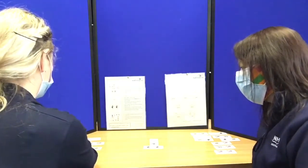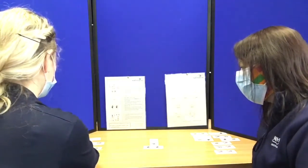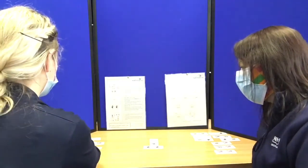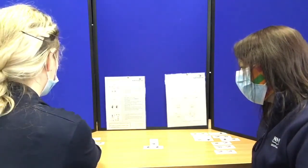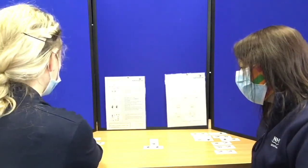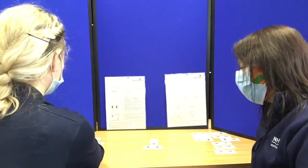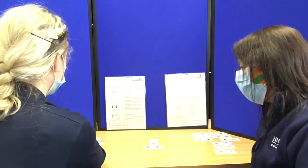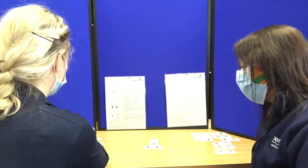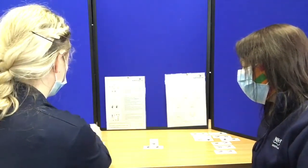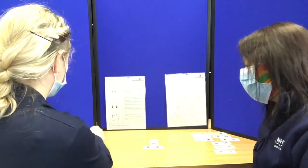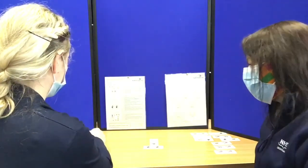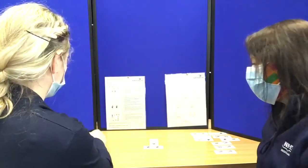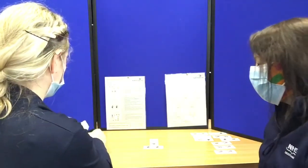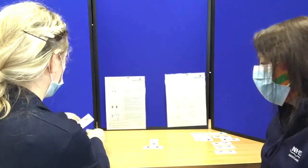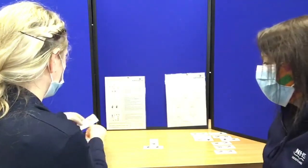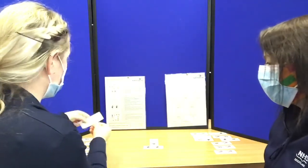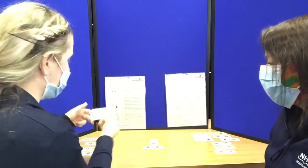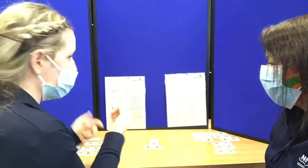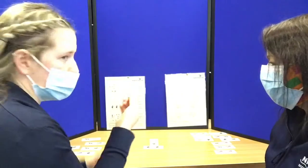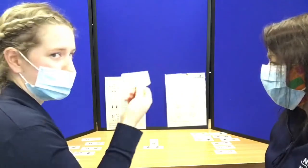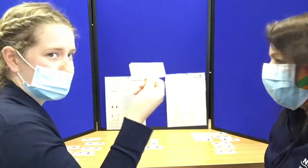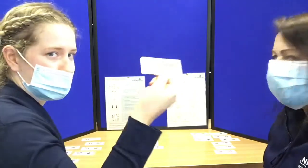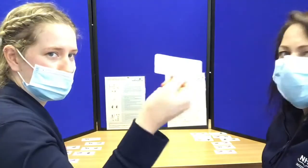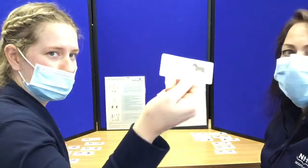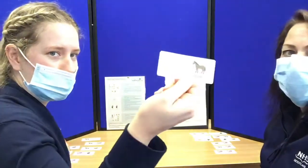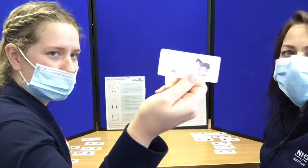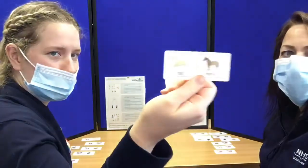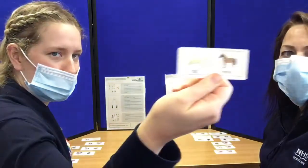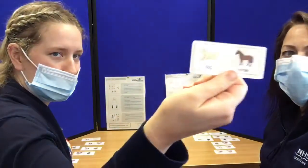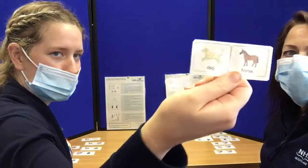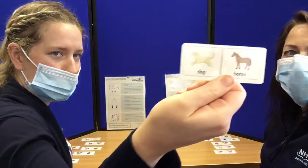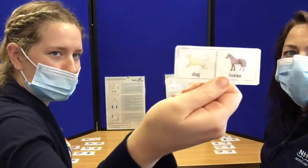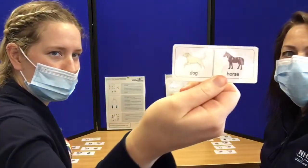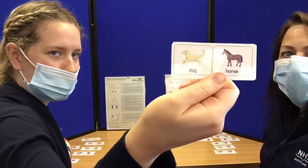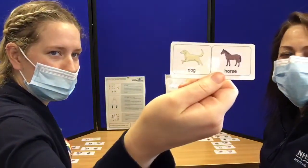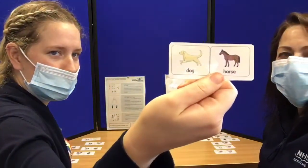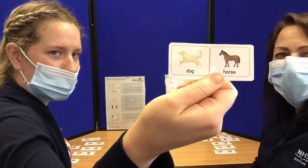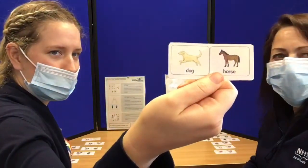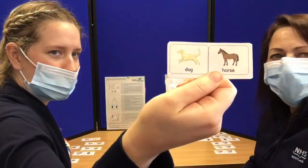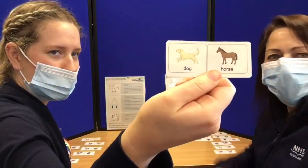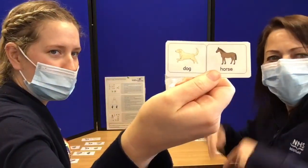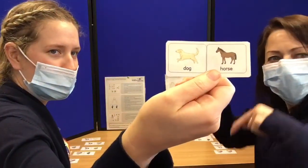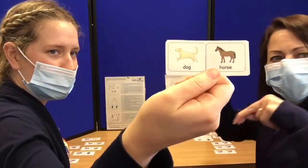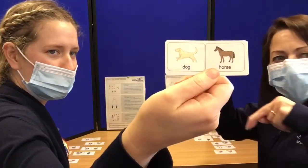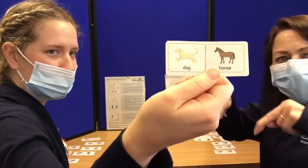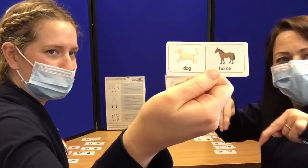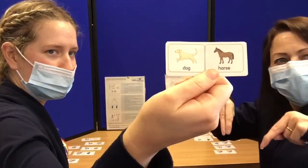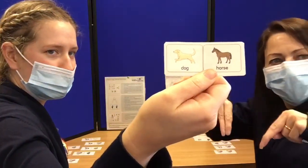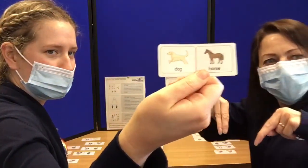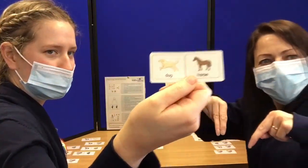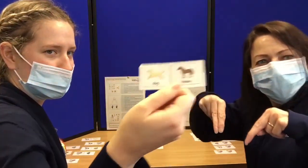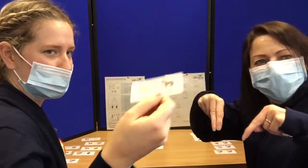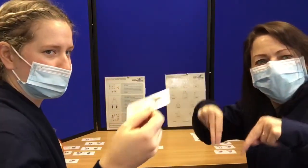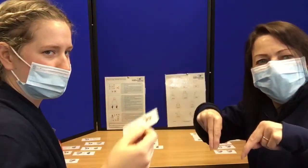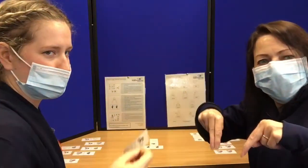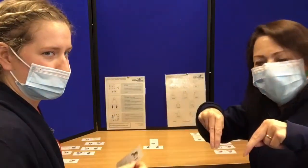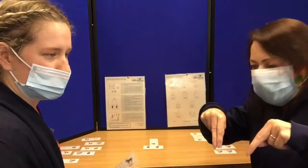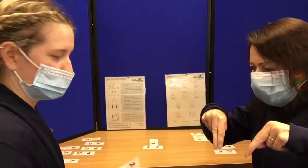There's a dog. Okay. Oh, there you go. a dog and